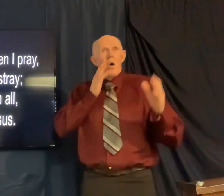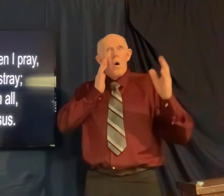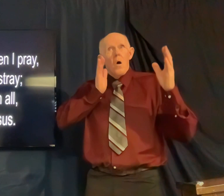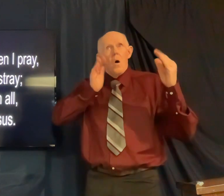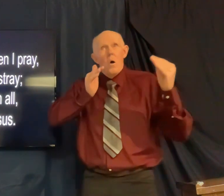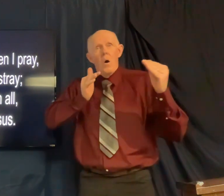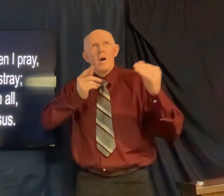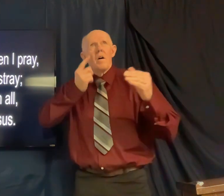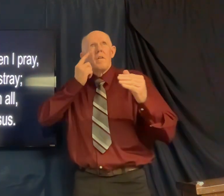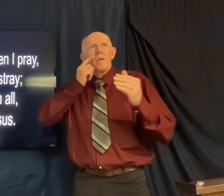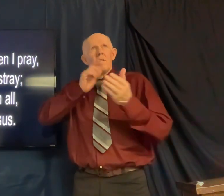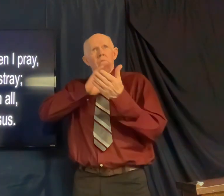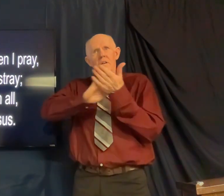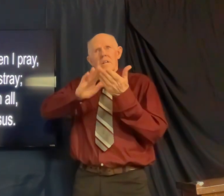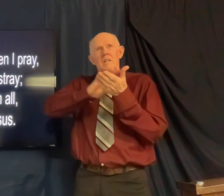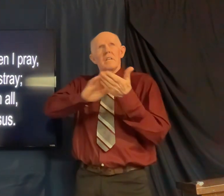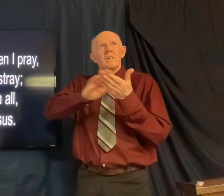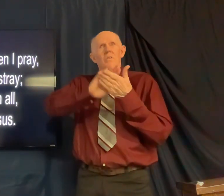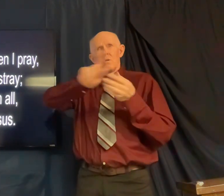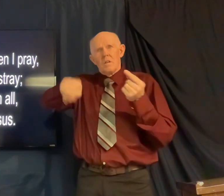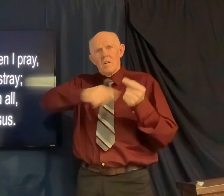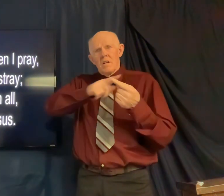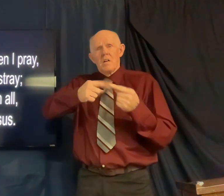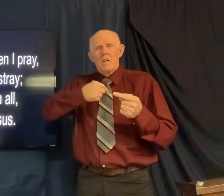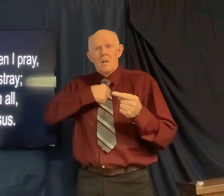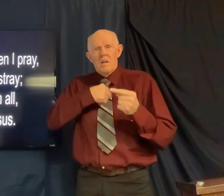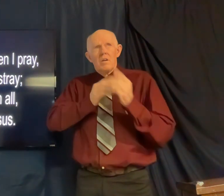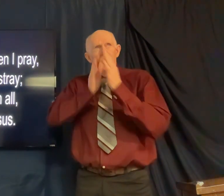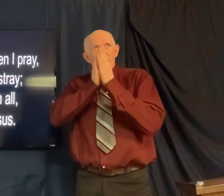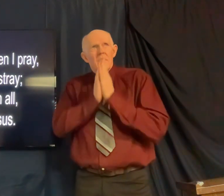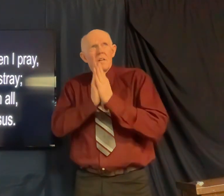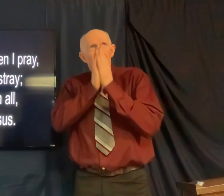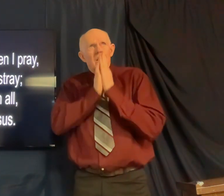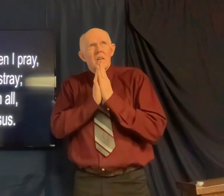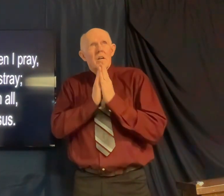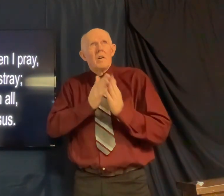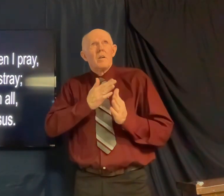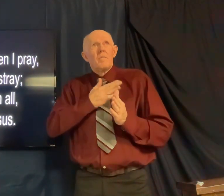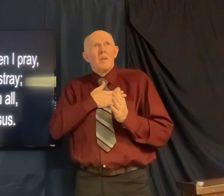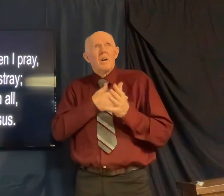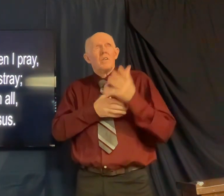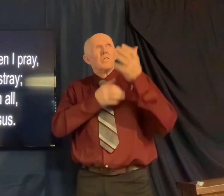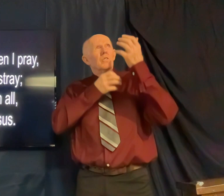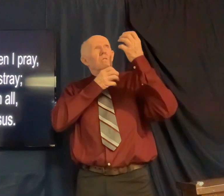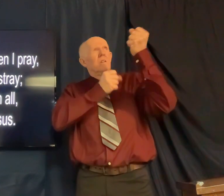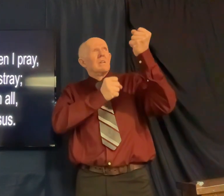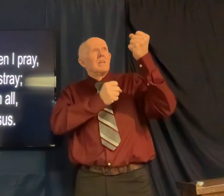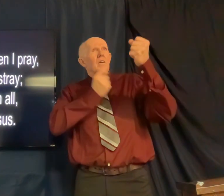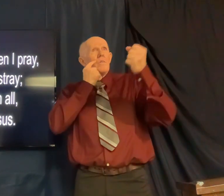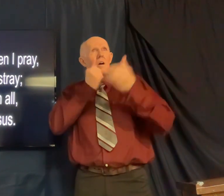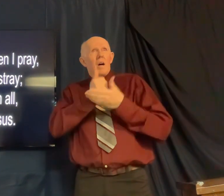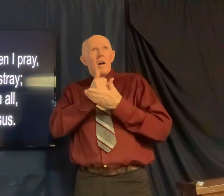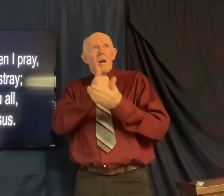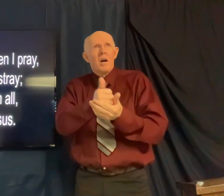My hope for forgiveness when I pray, my trust for